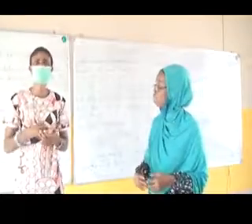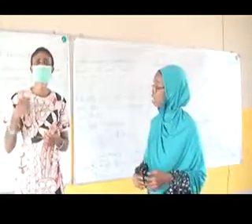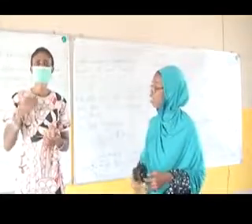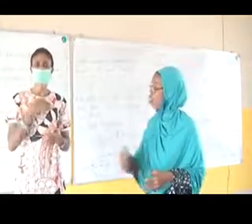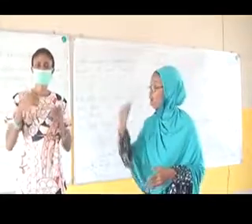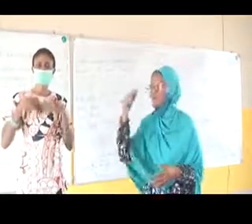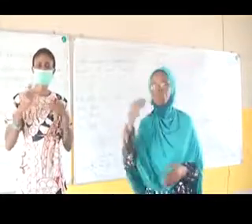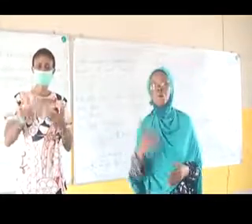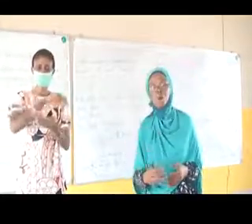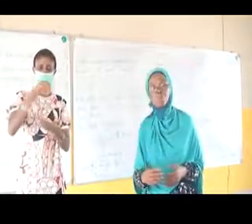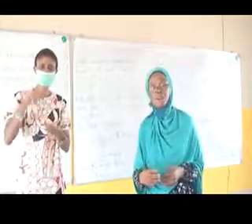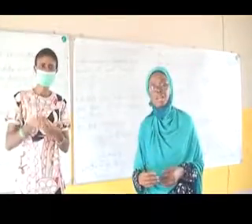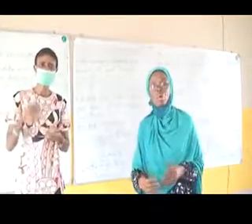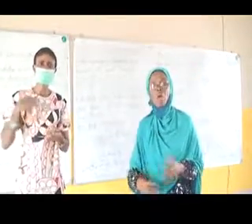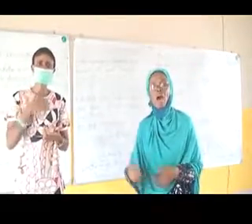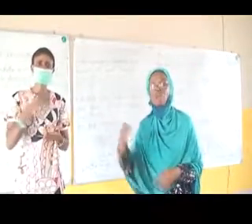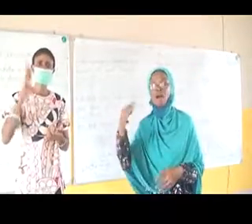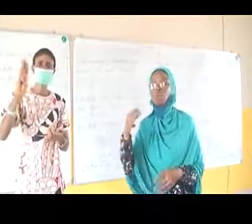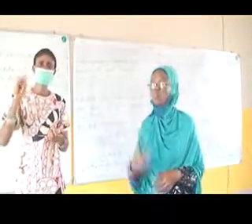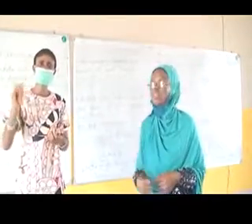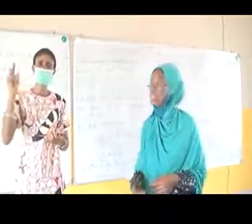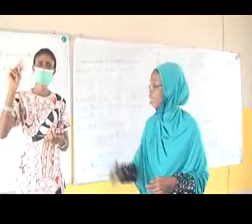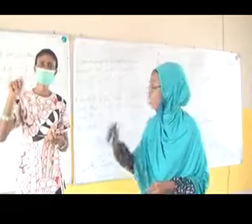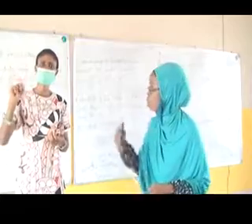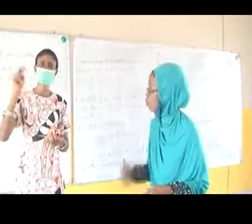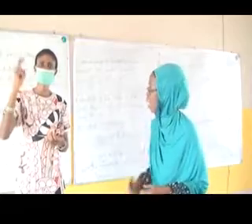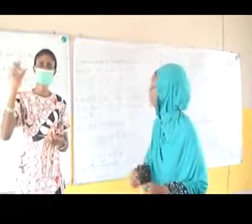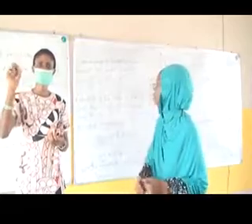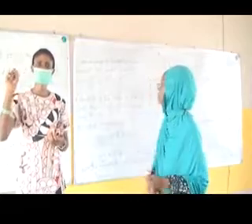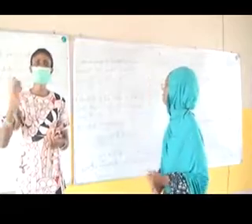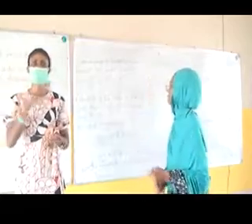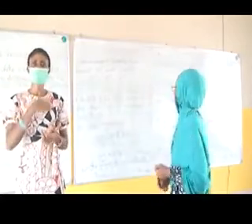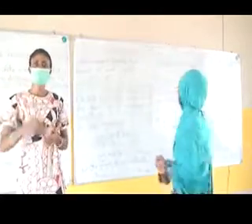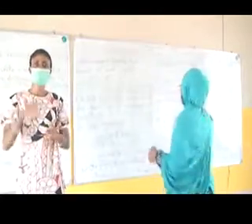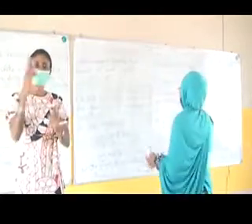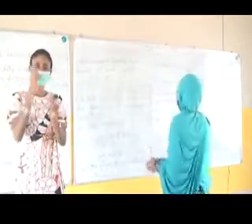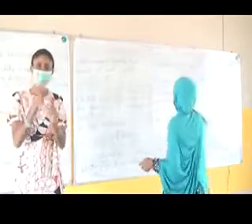method mark, we have the bonus mark, we have the accuracy mark.